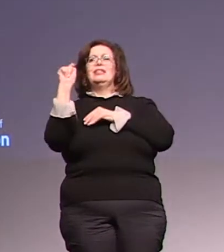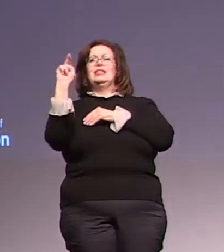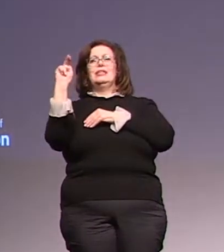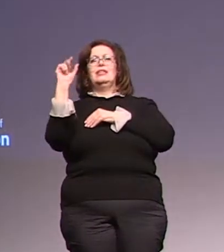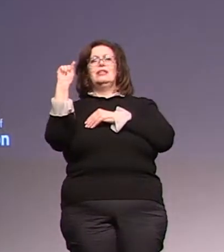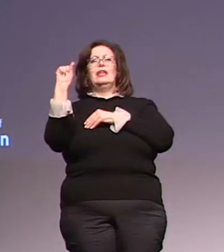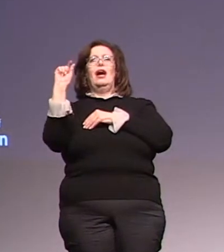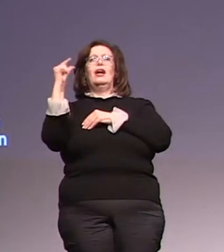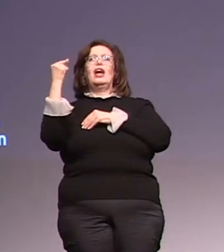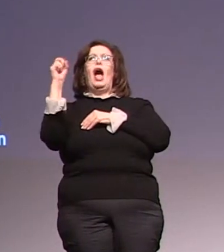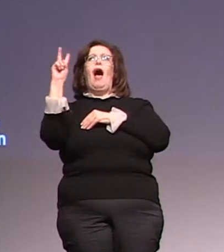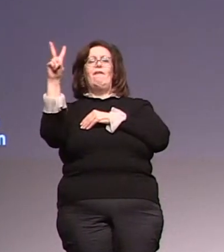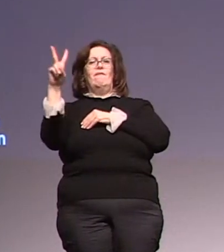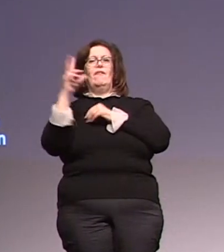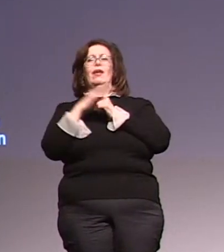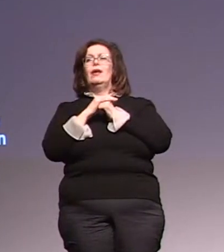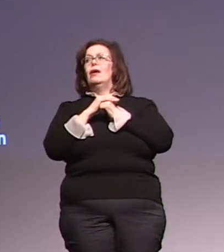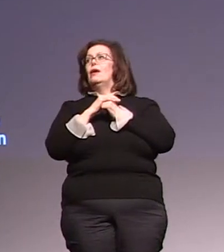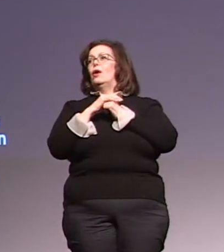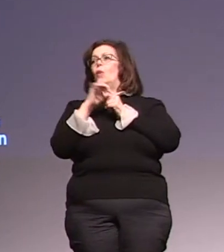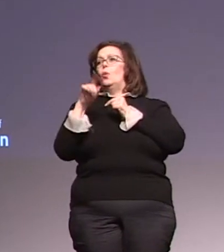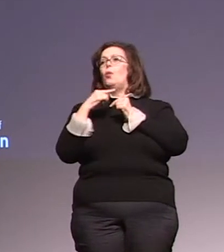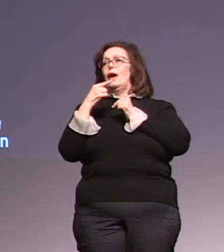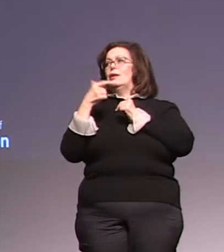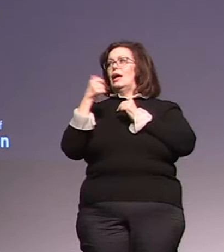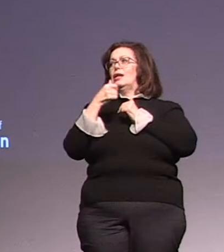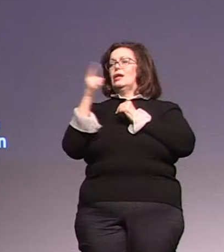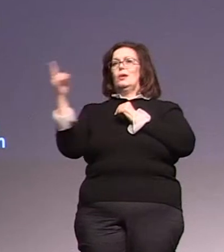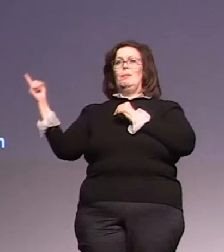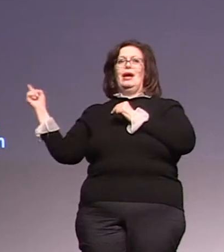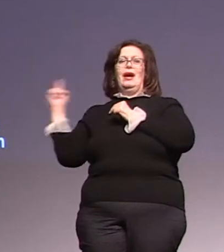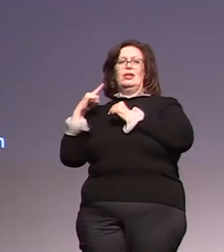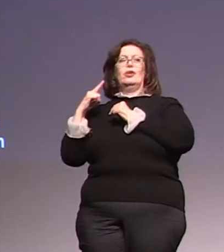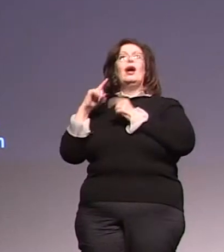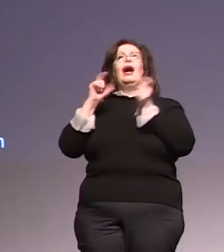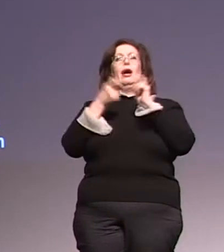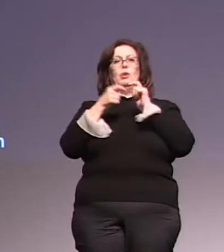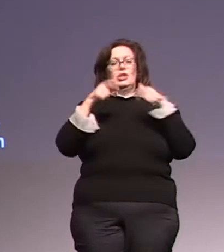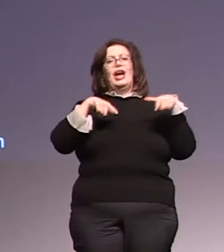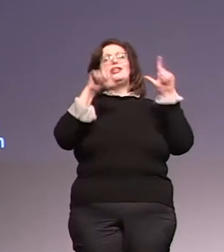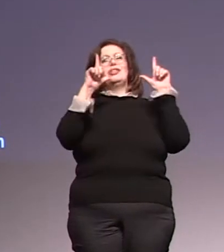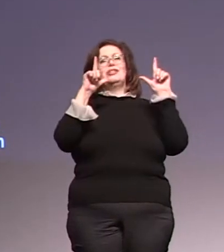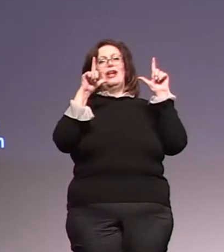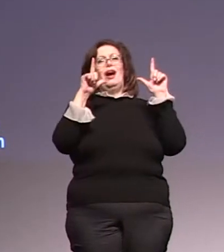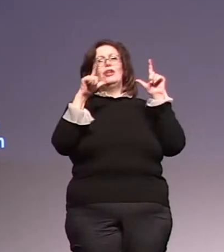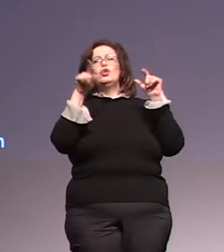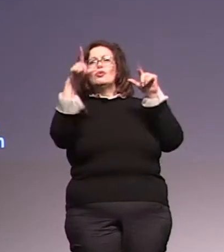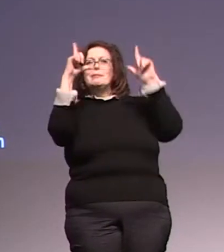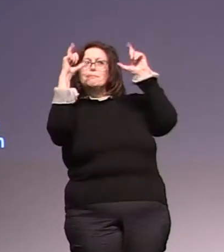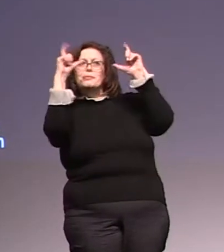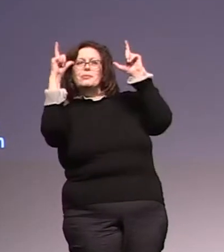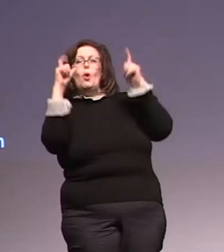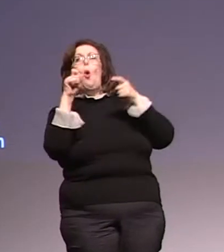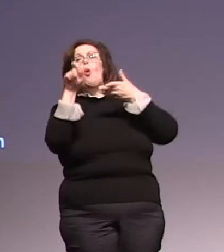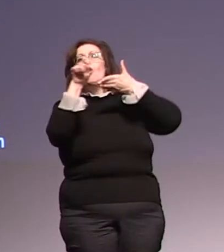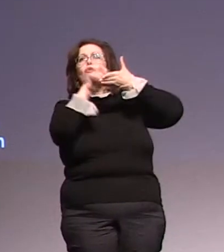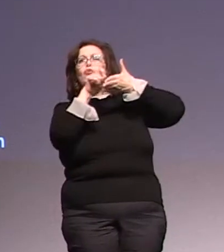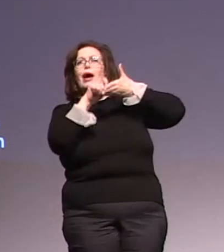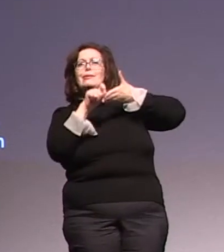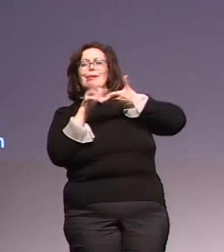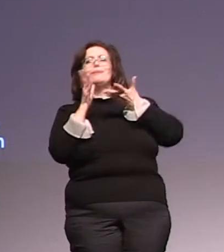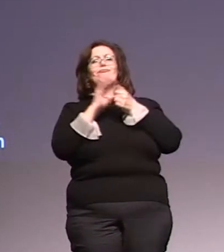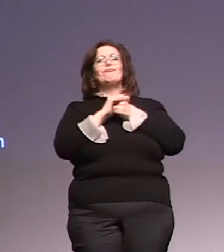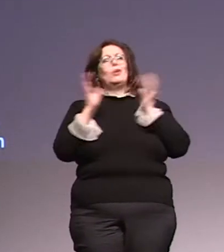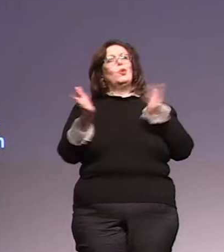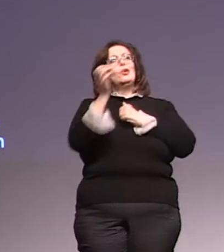tnedu.funding@tn.gov. When my clicker comes behind the curtain, I will change the slide so that you can write that down or take a quick snapshot. But really would like to encourage all